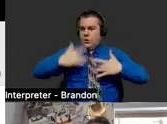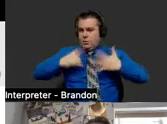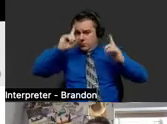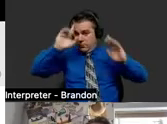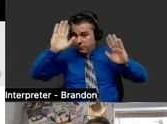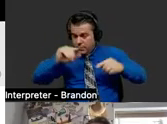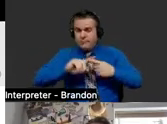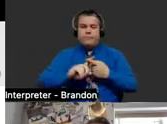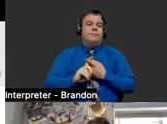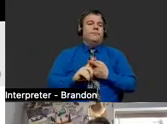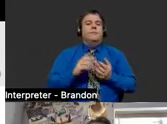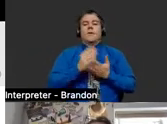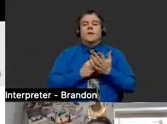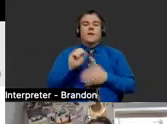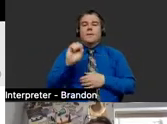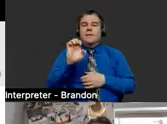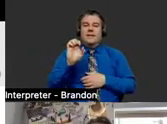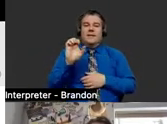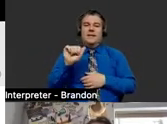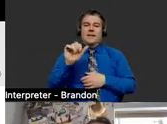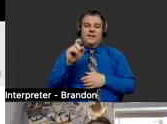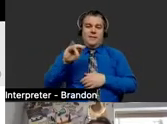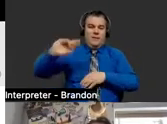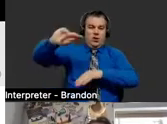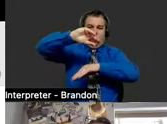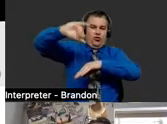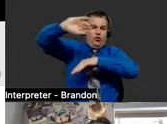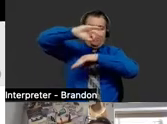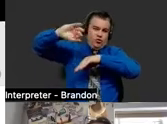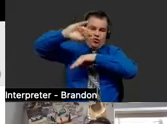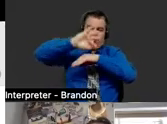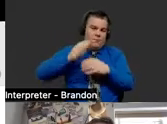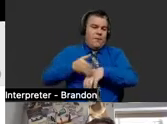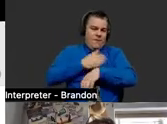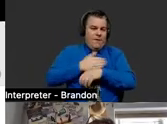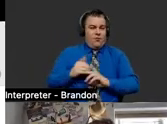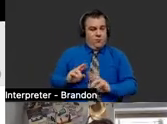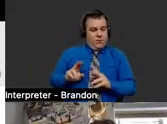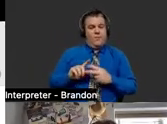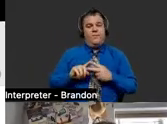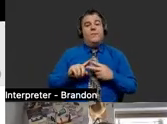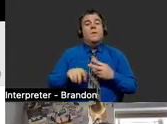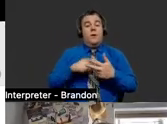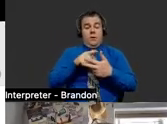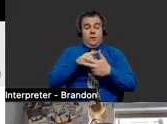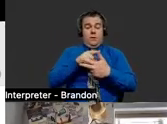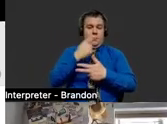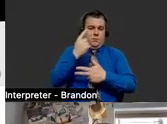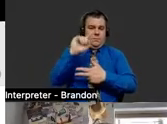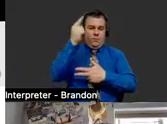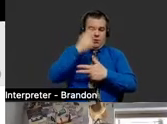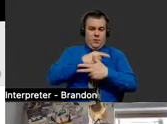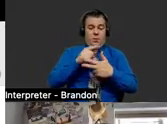some seasonings to have on hand or whatever before you get started. Then we'll have our 3 days of actually doing